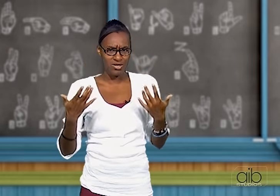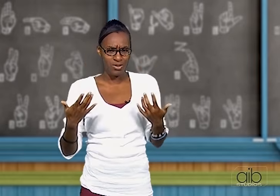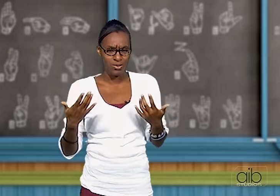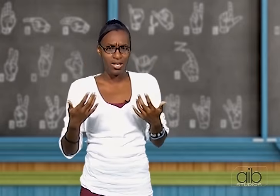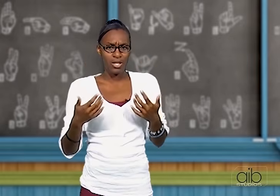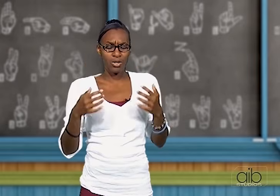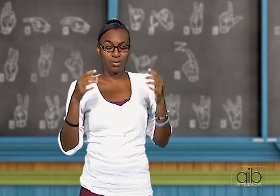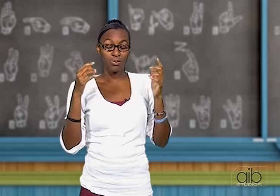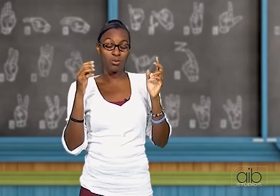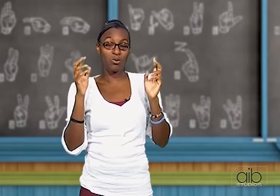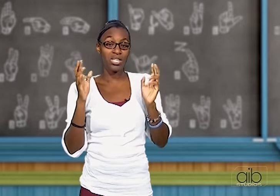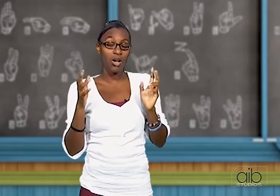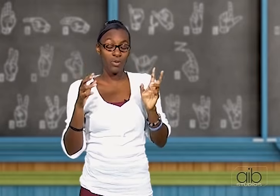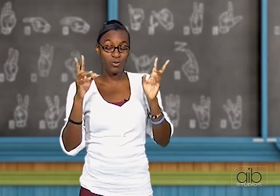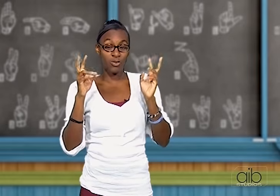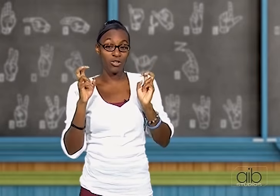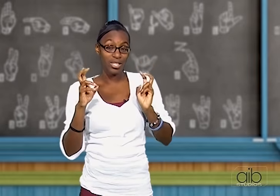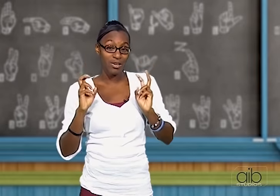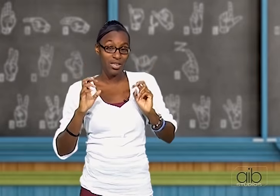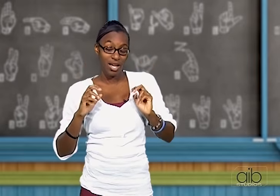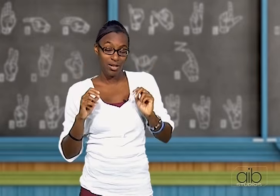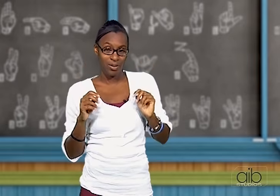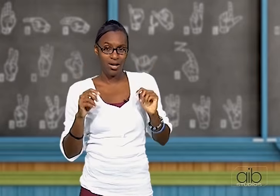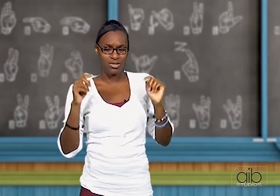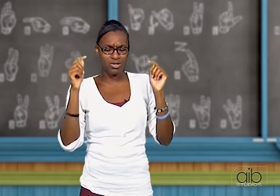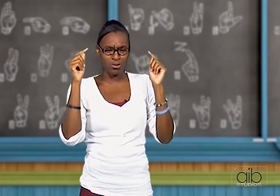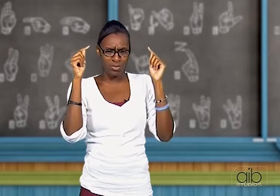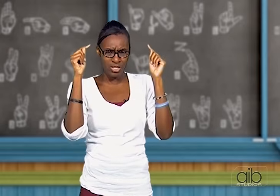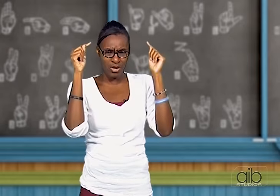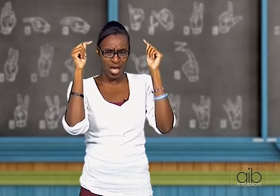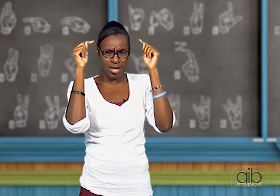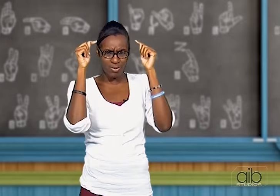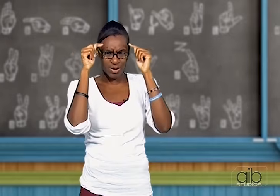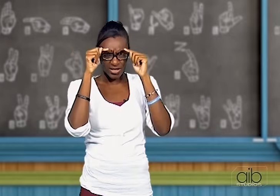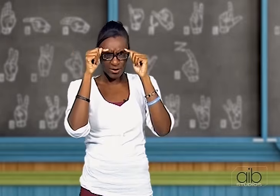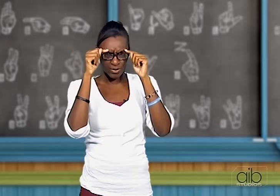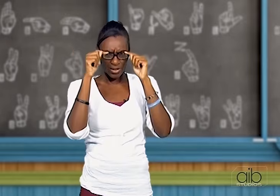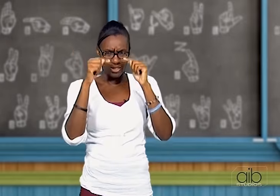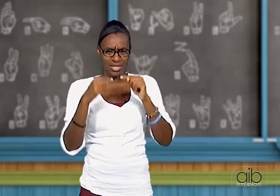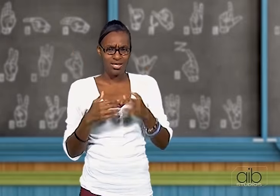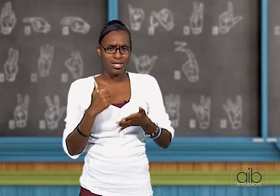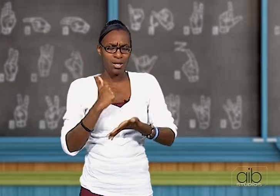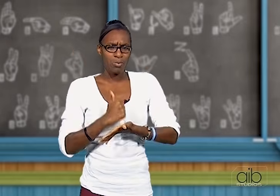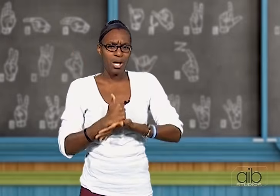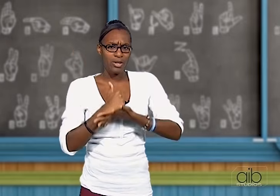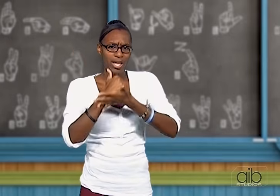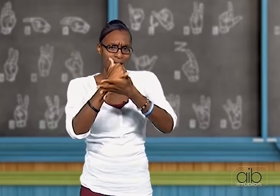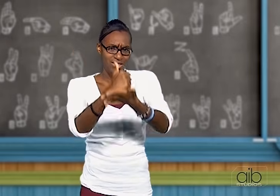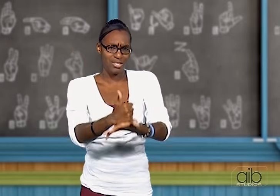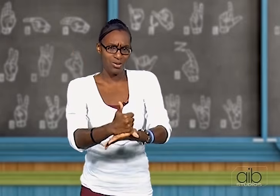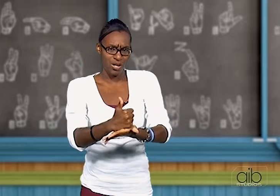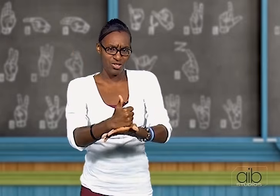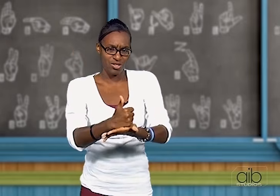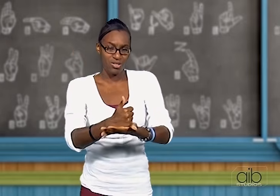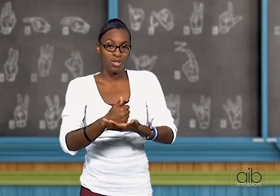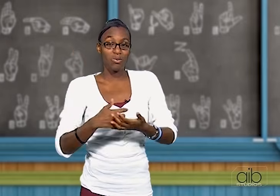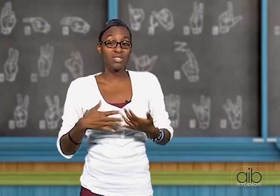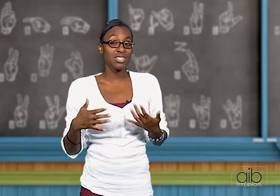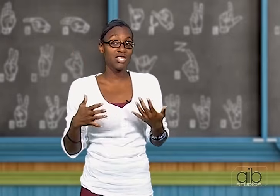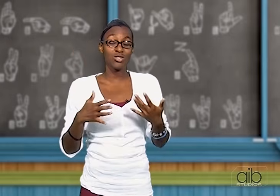puzzled, or what we call it furrowing of the eyebrows. So you're going to bring your eyebrows inward like this while you're asking the question. Once again, you don't